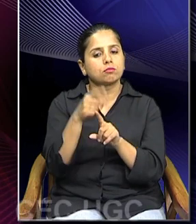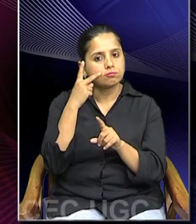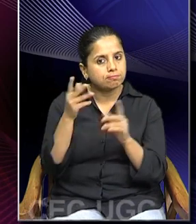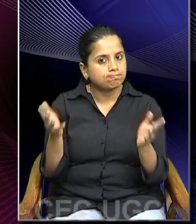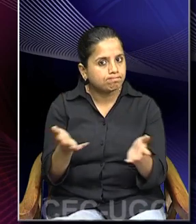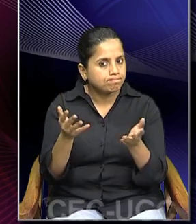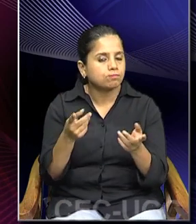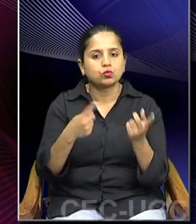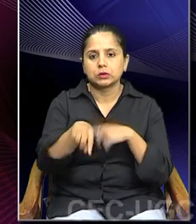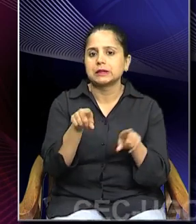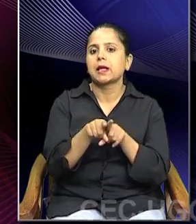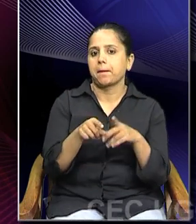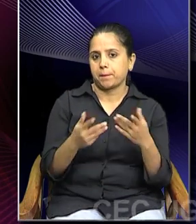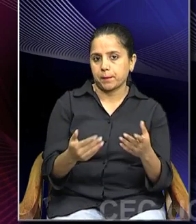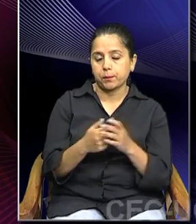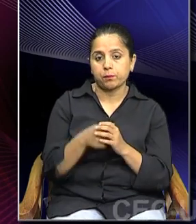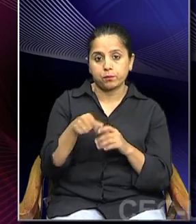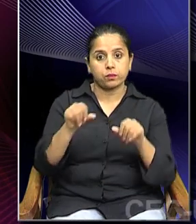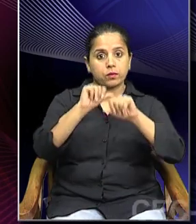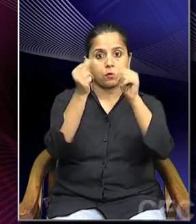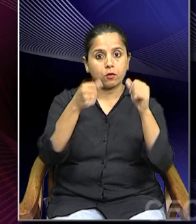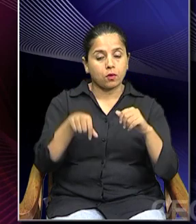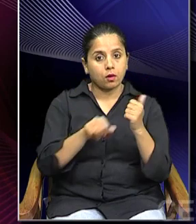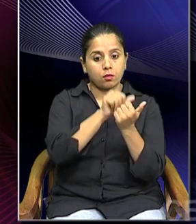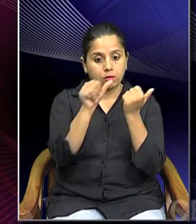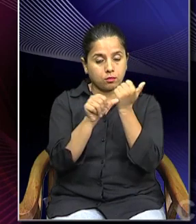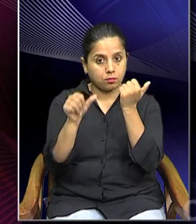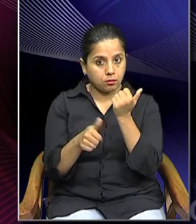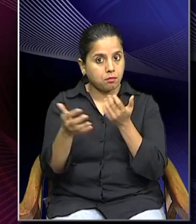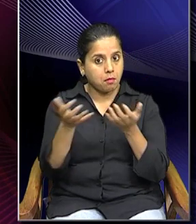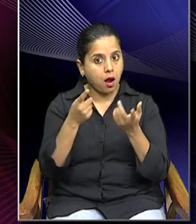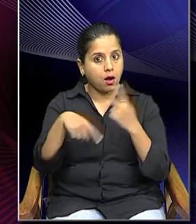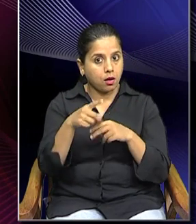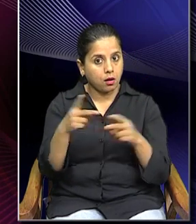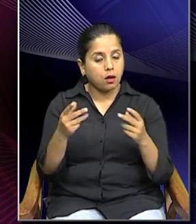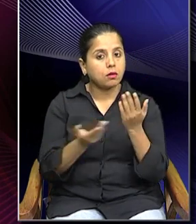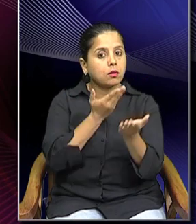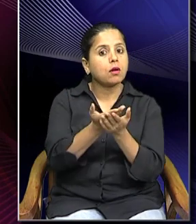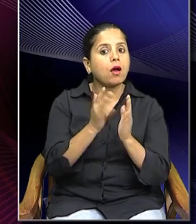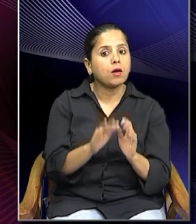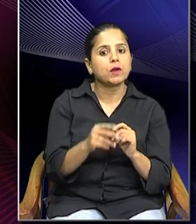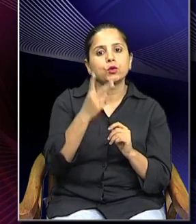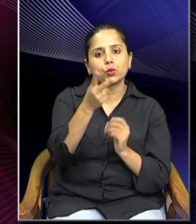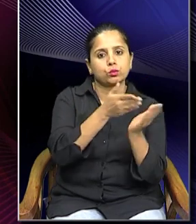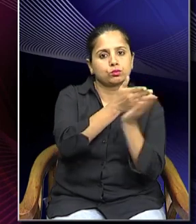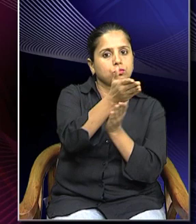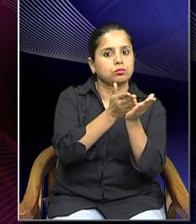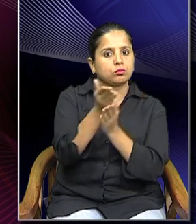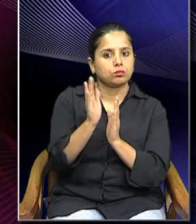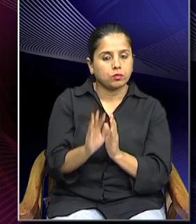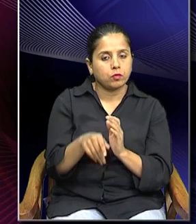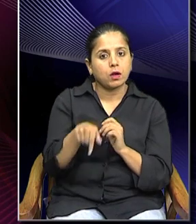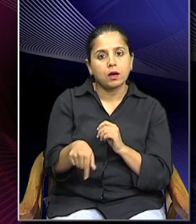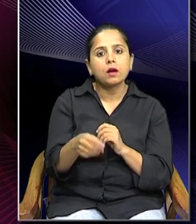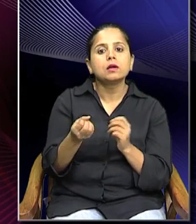as well. This model of subordinate market offers two alternative conception